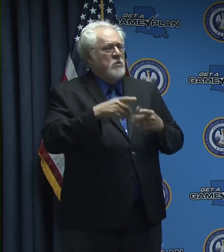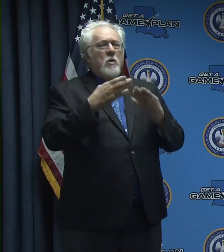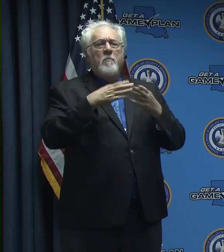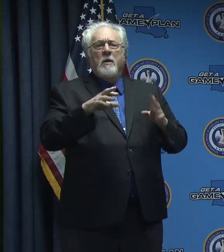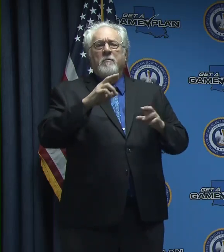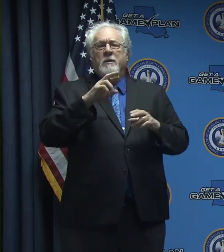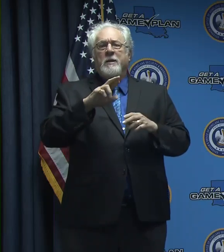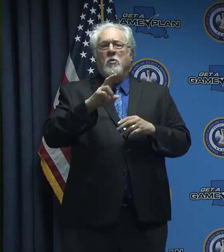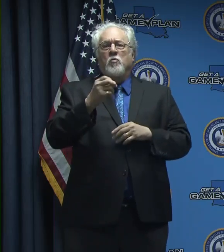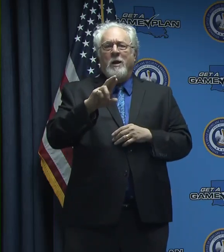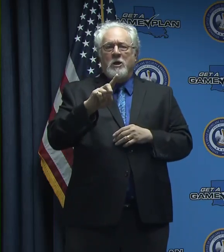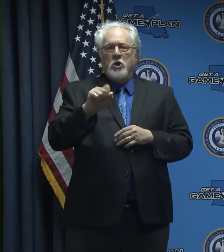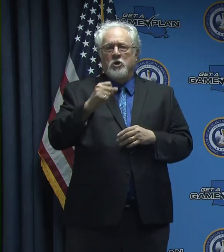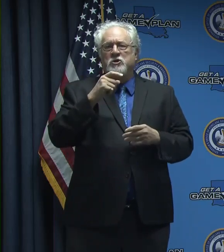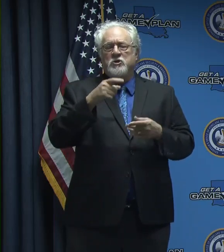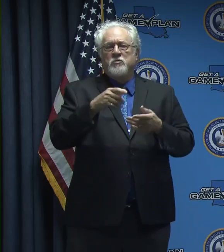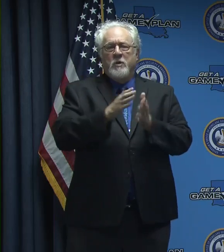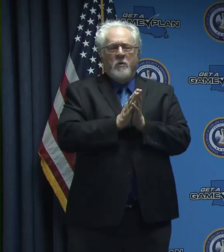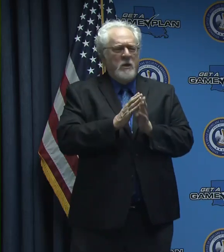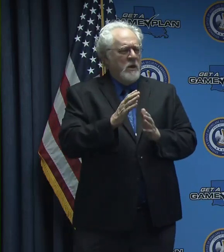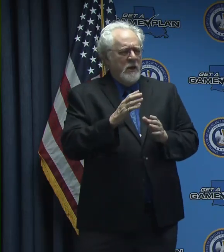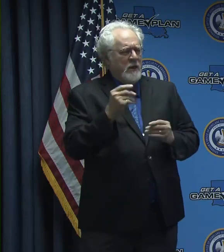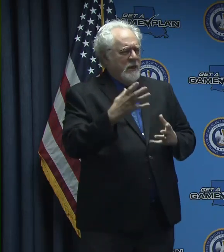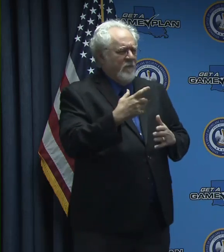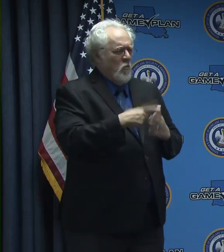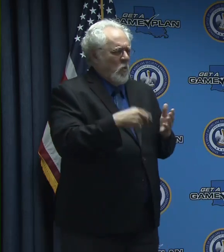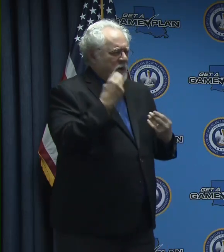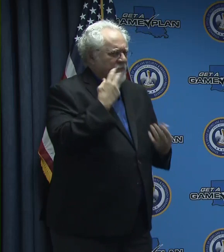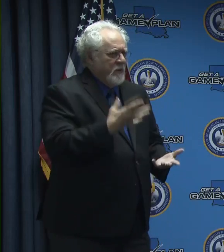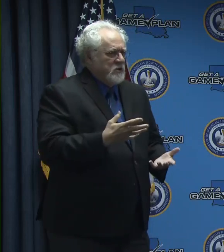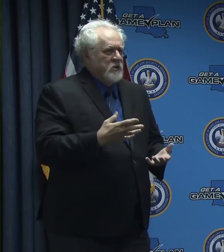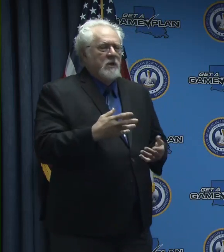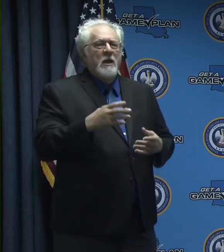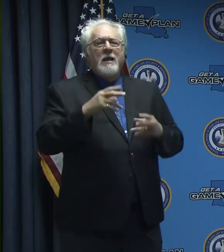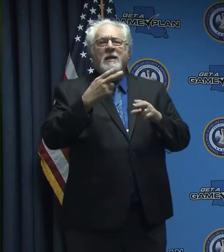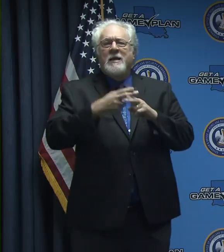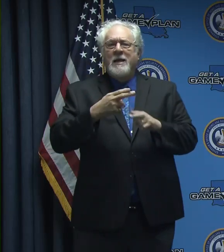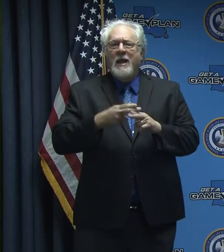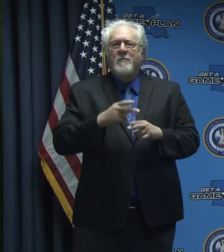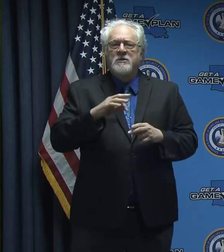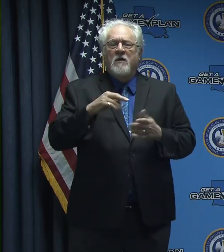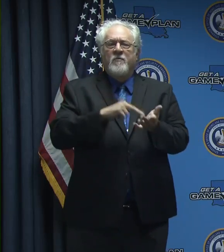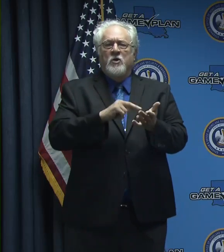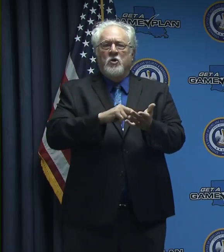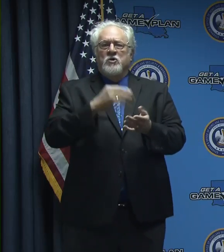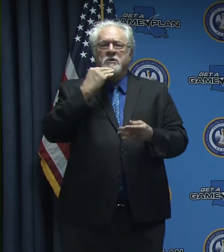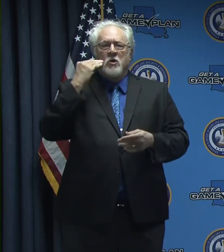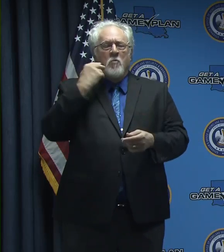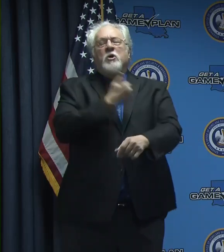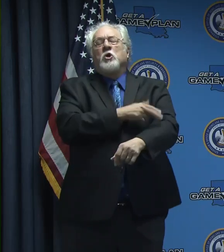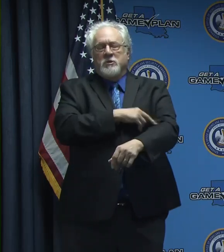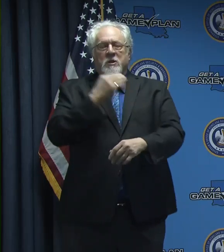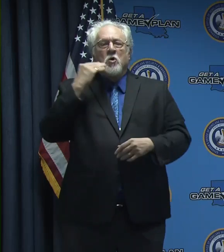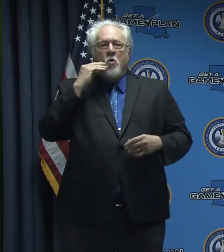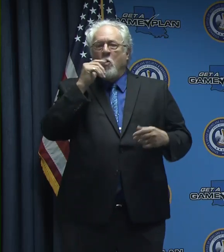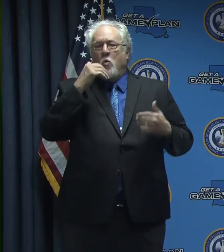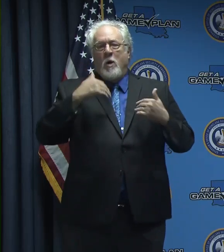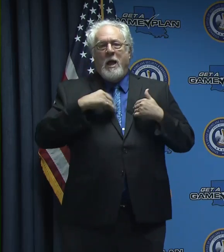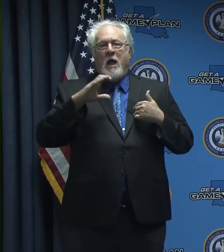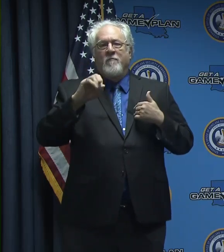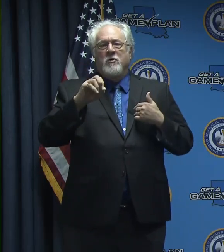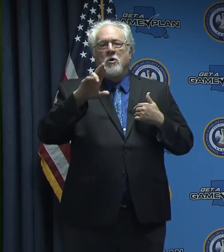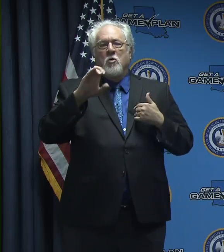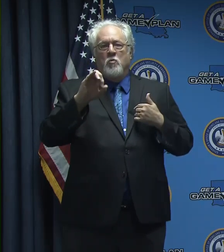request? Will I give what information out? The names of the nursing homes that have coronavirus